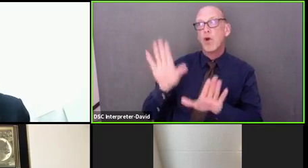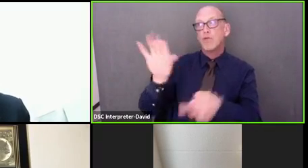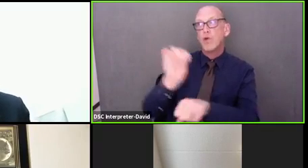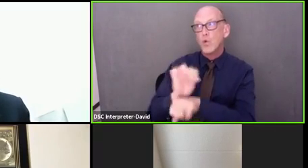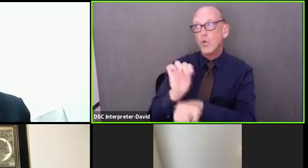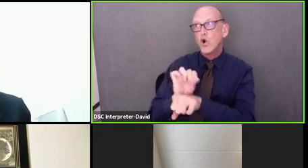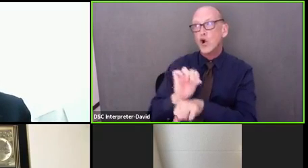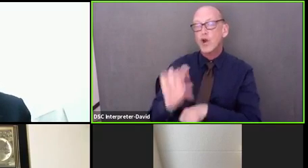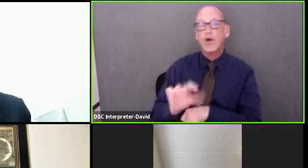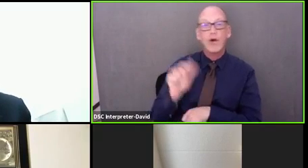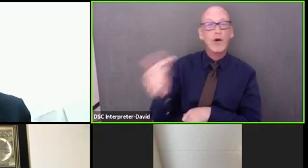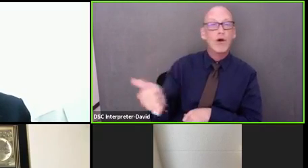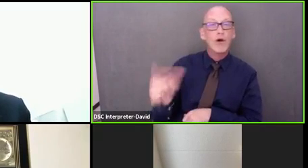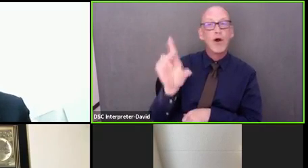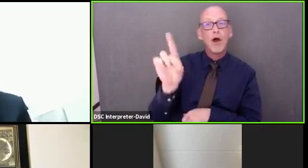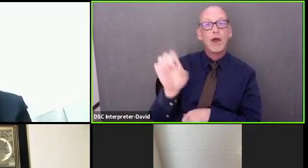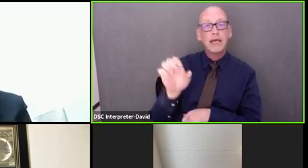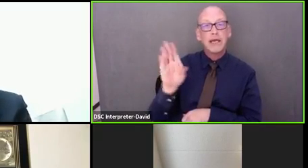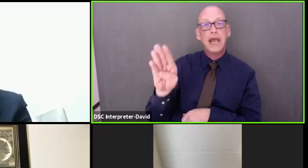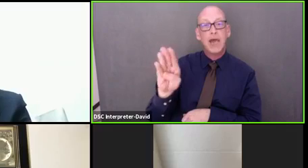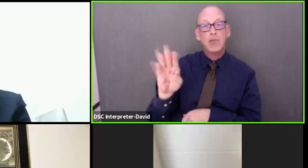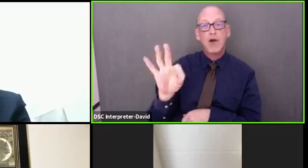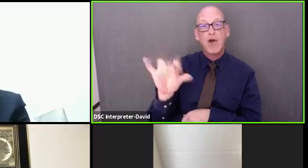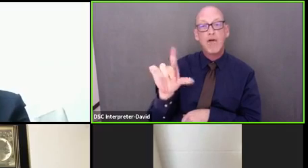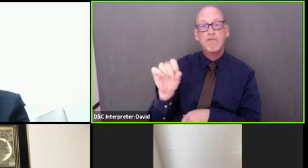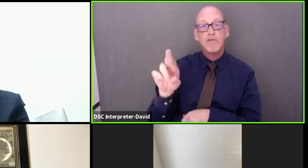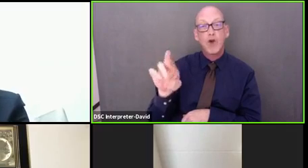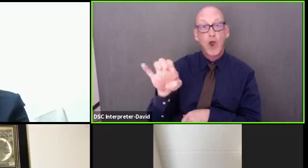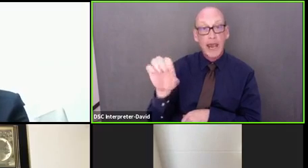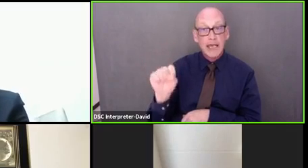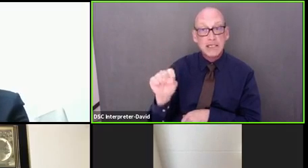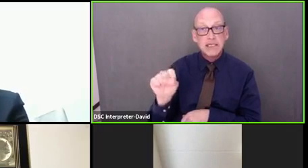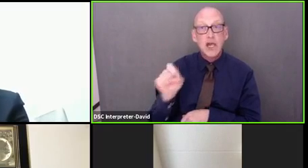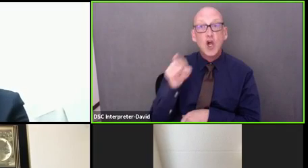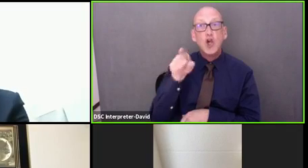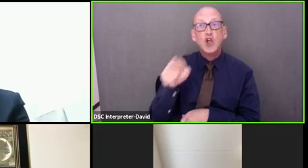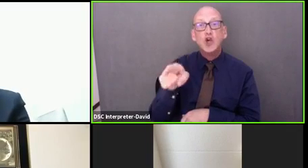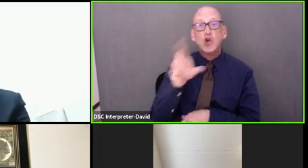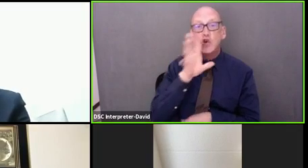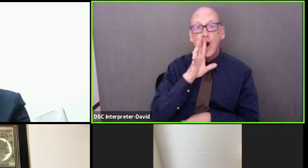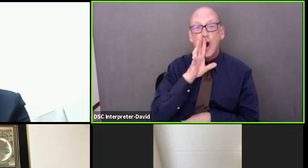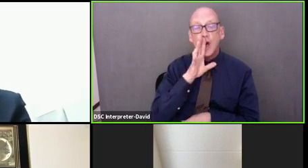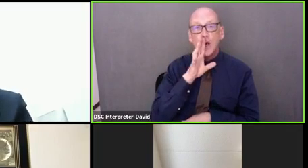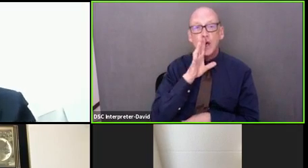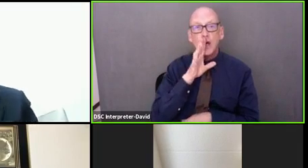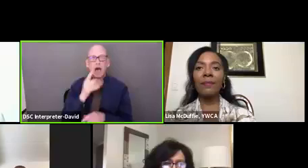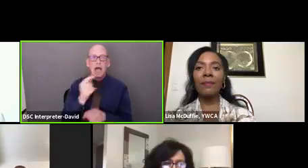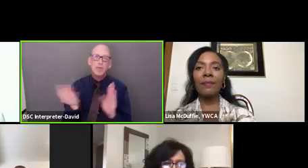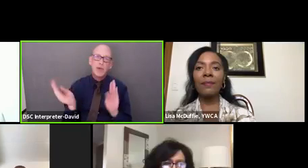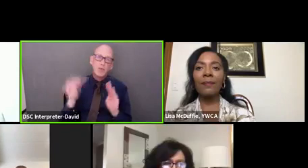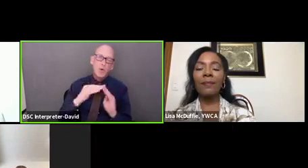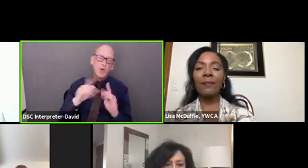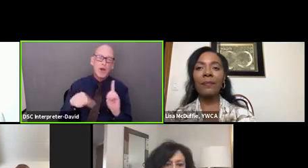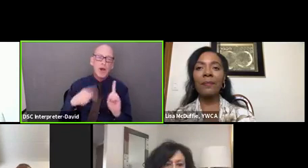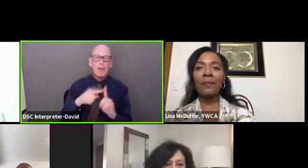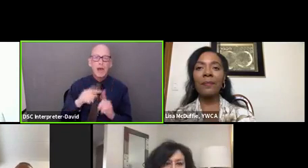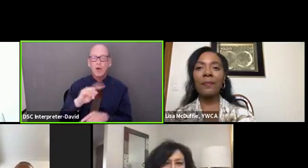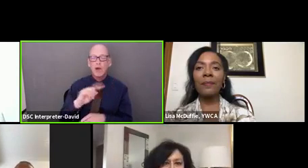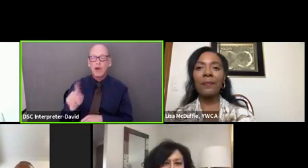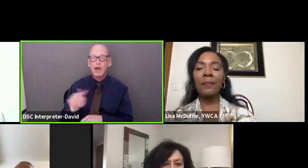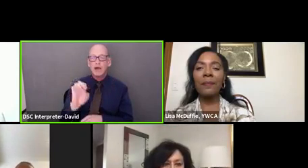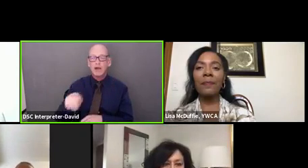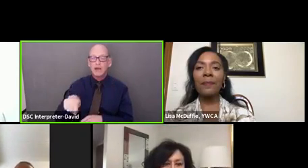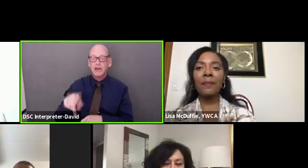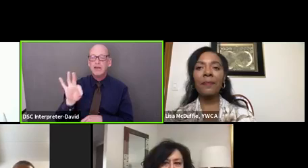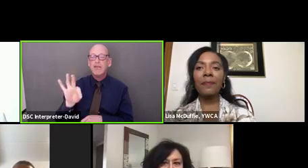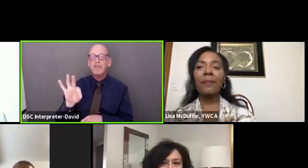to shift over to you and let you talk a little bit more about, the Zeph Center. I've given a little bit of insight